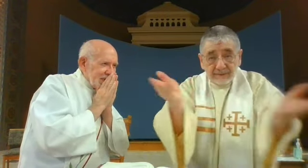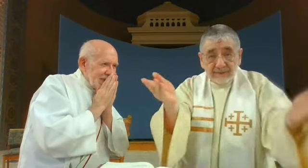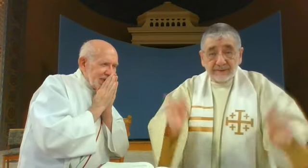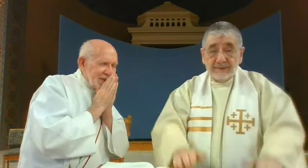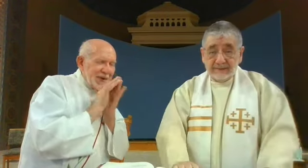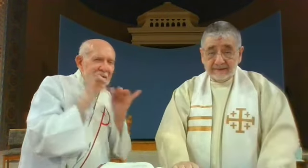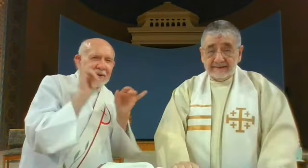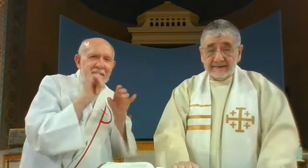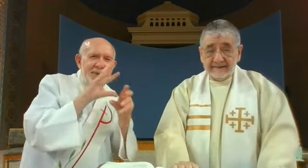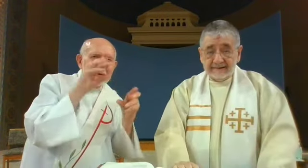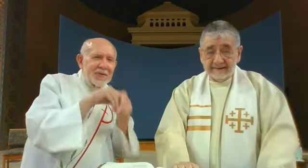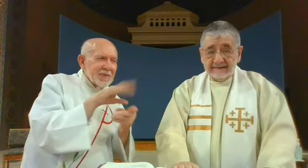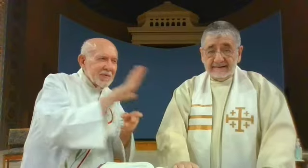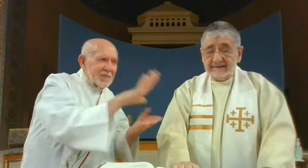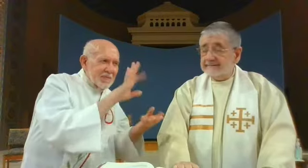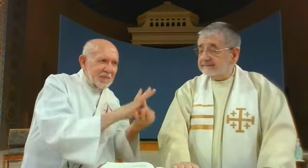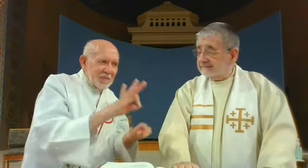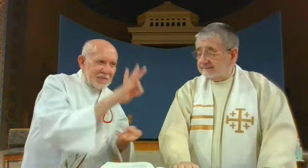you and with your spirit.